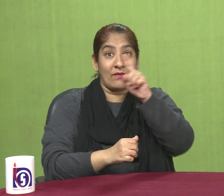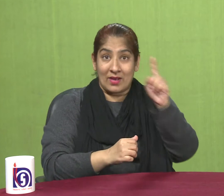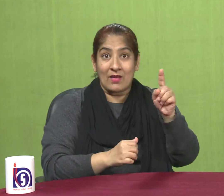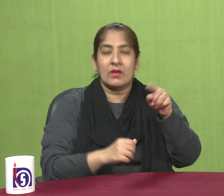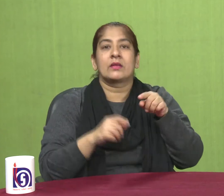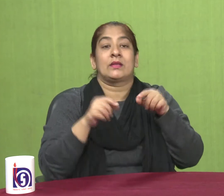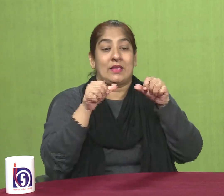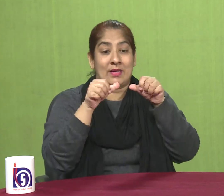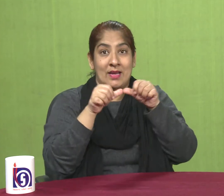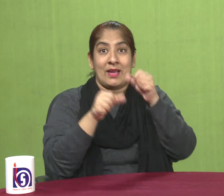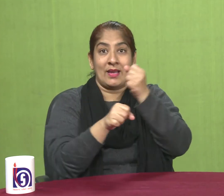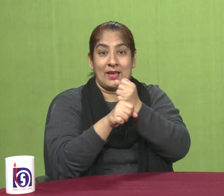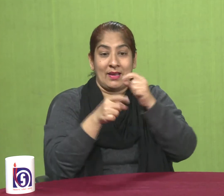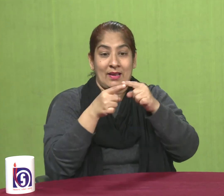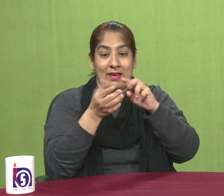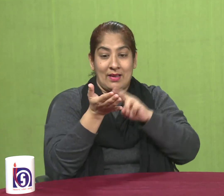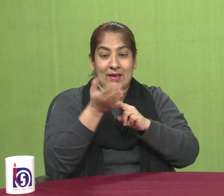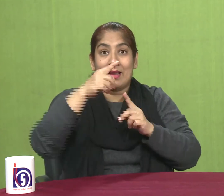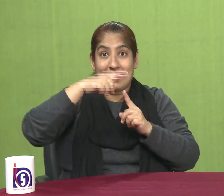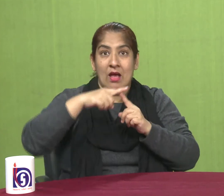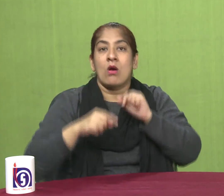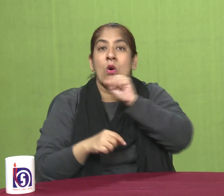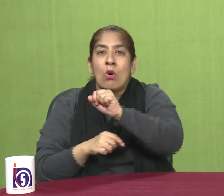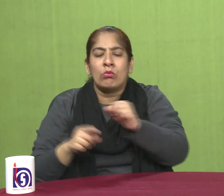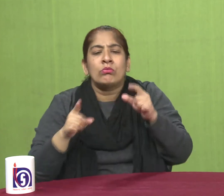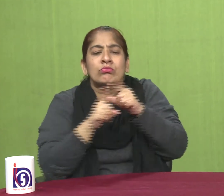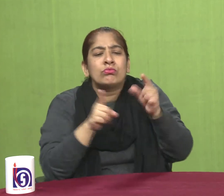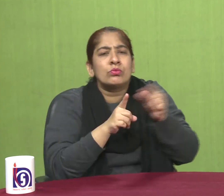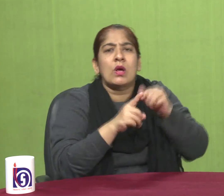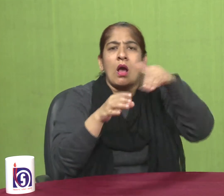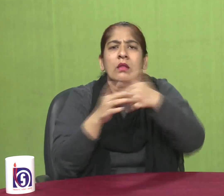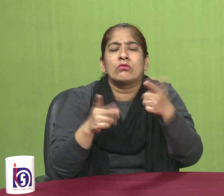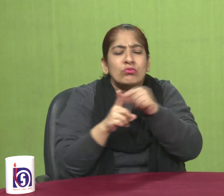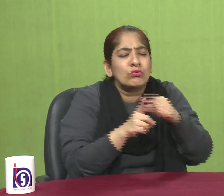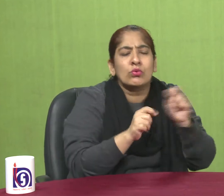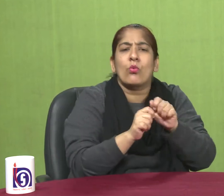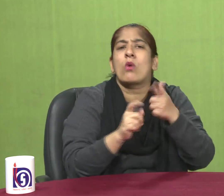11th point is formalities of forwarding agent are